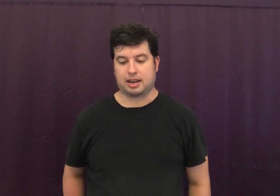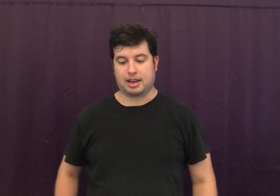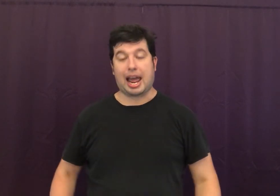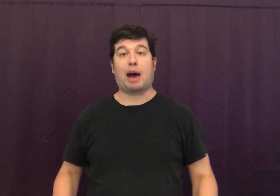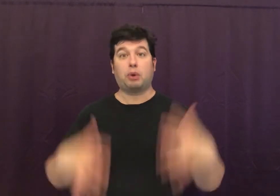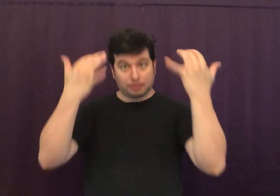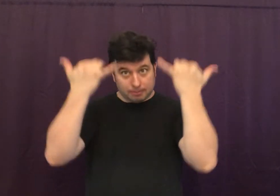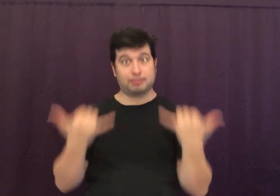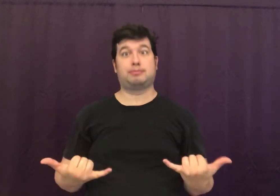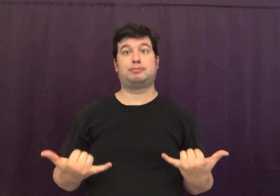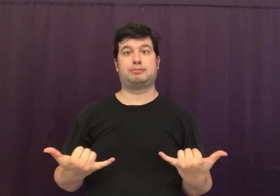Now,